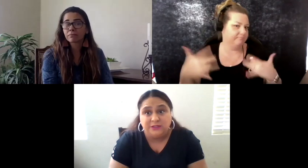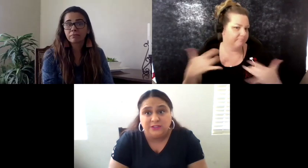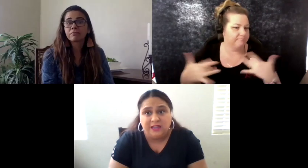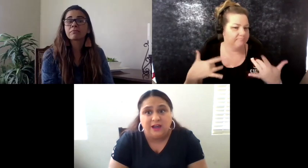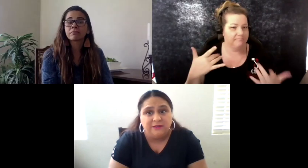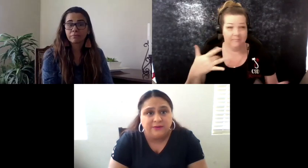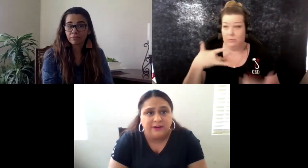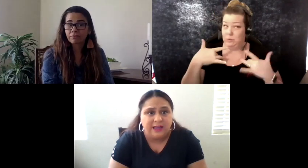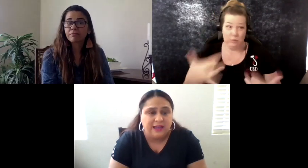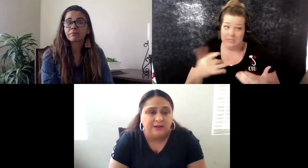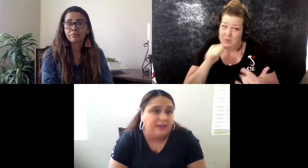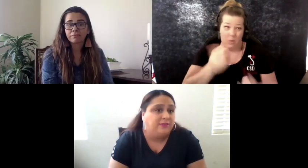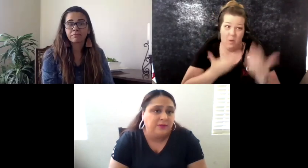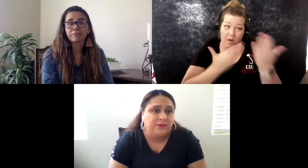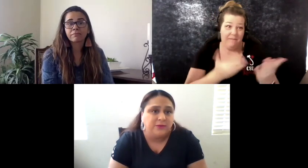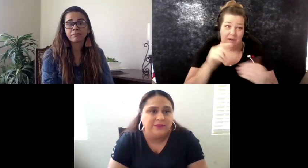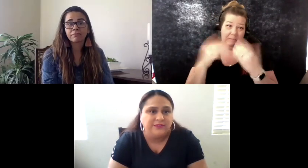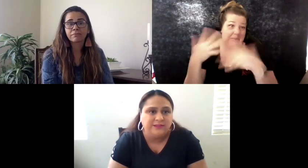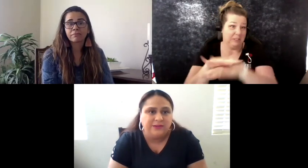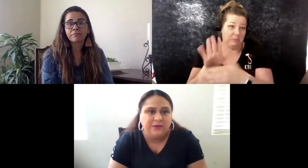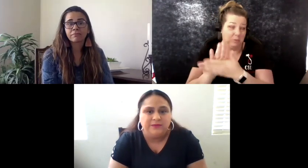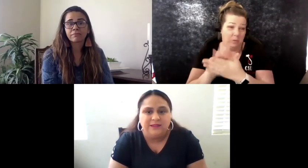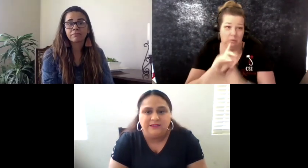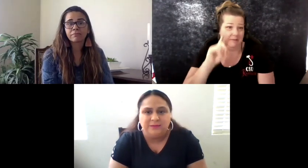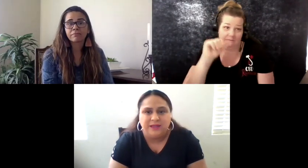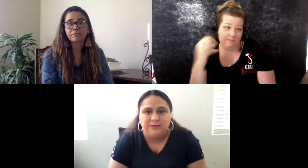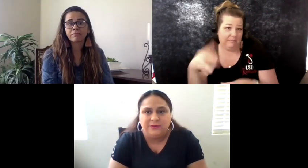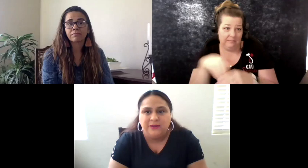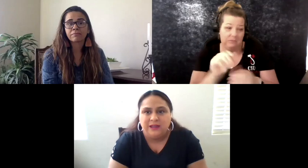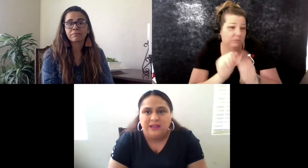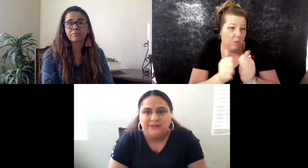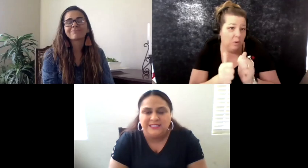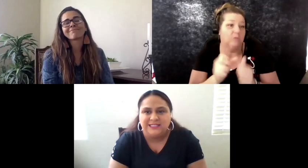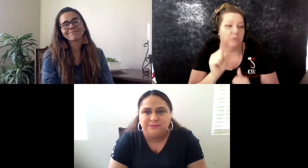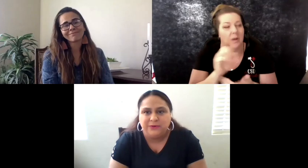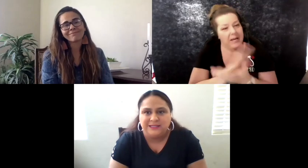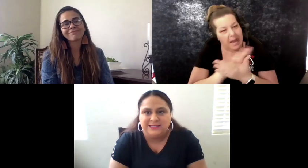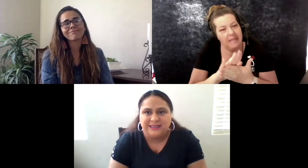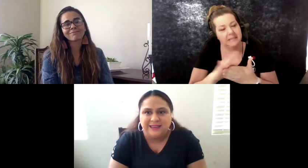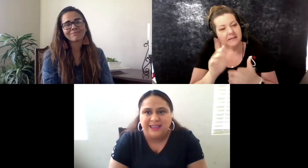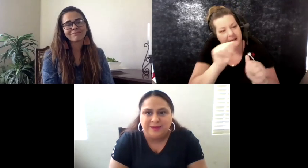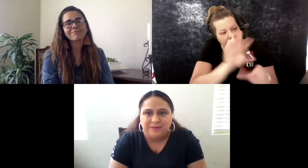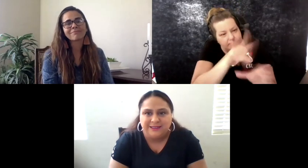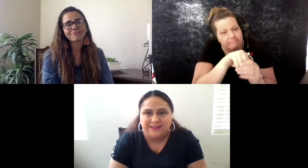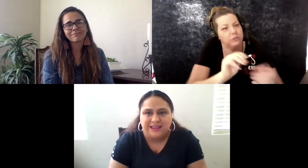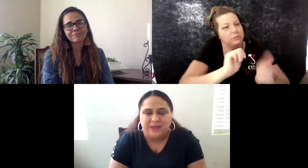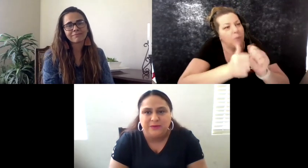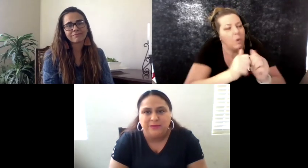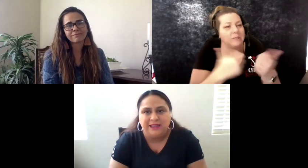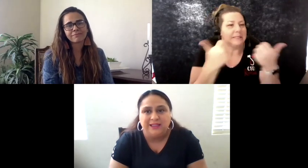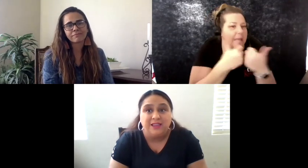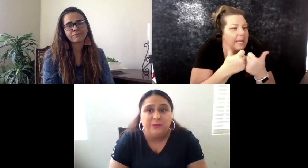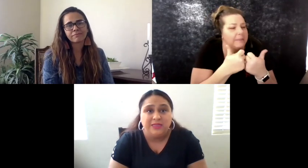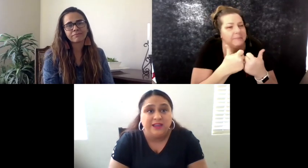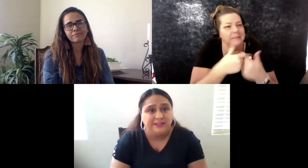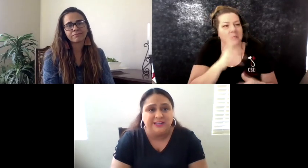don't usually offer at mainstream schools. So it was nice to be able to, you know, attend sports and games, you know, that he would